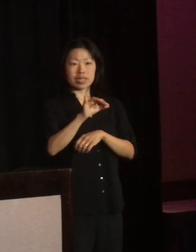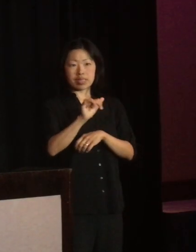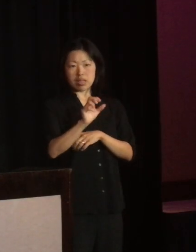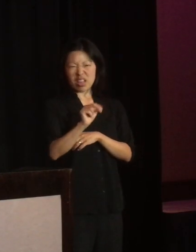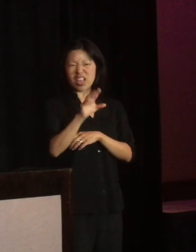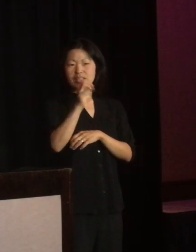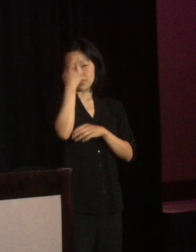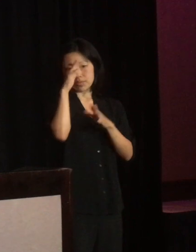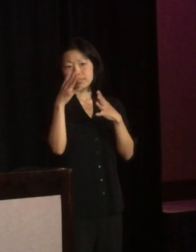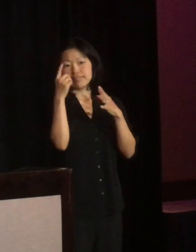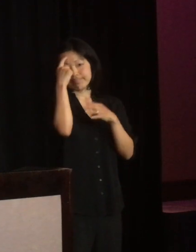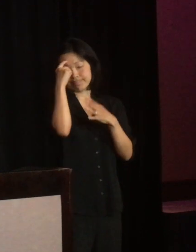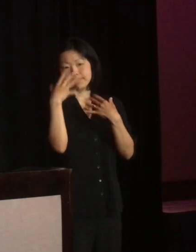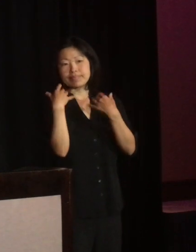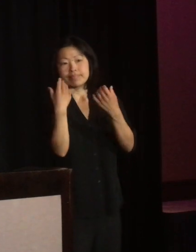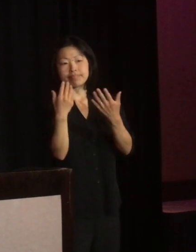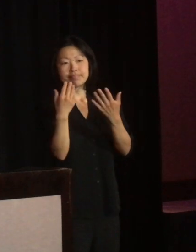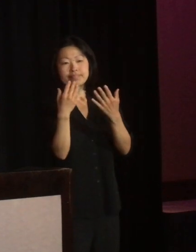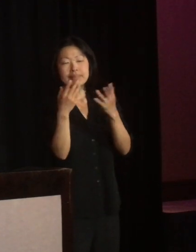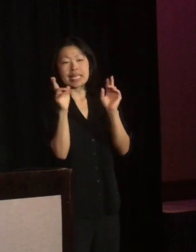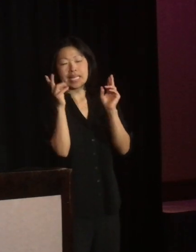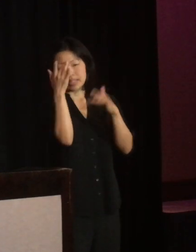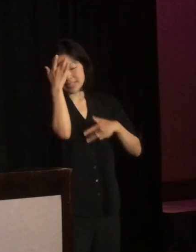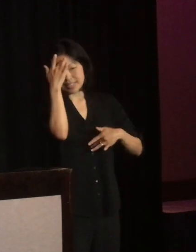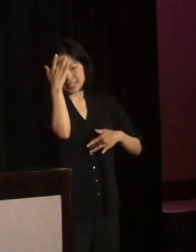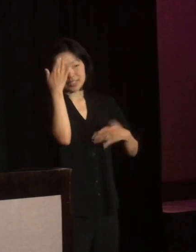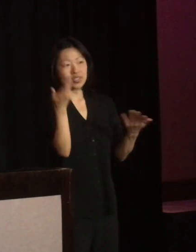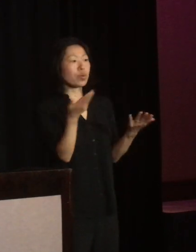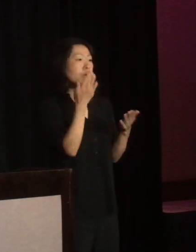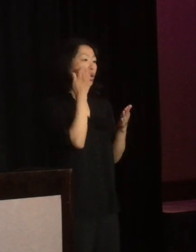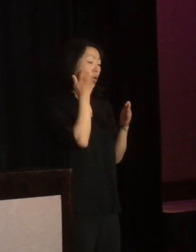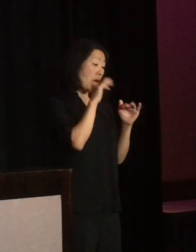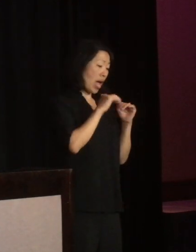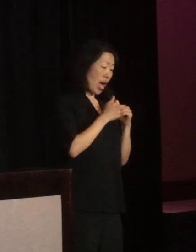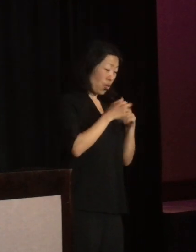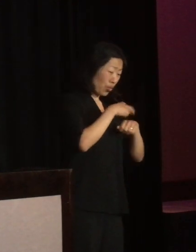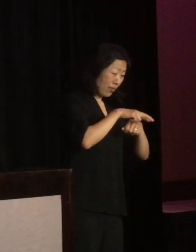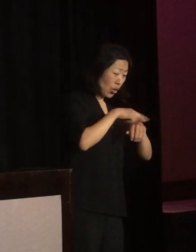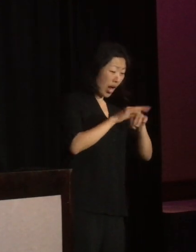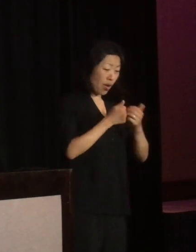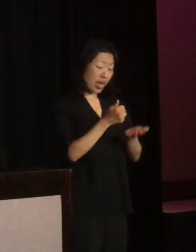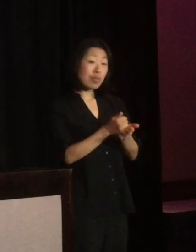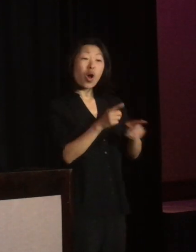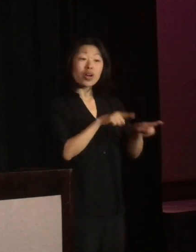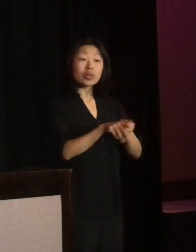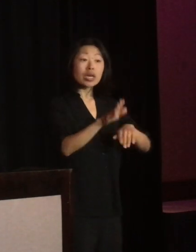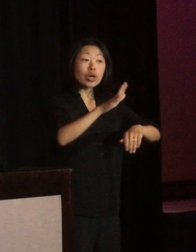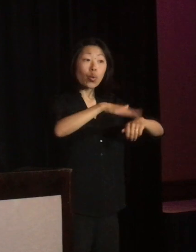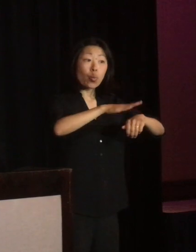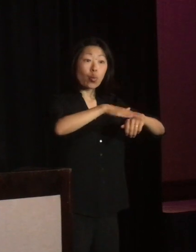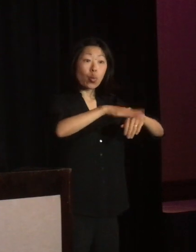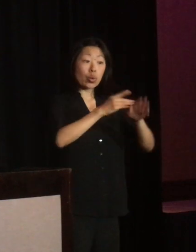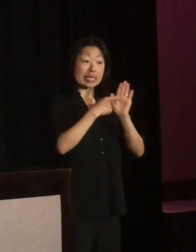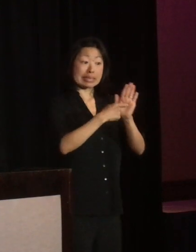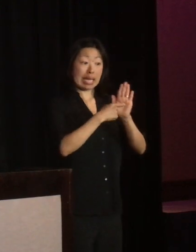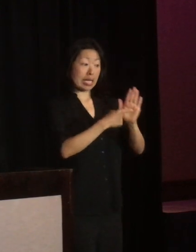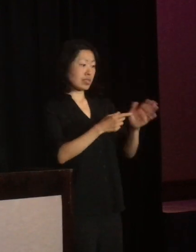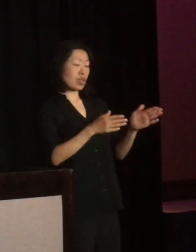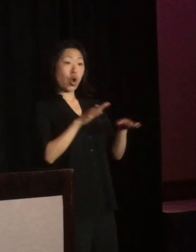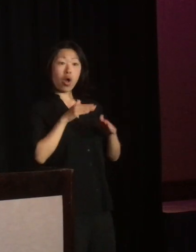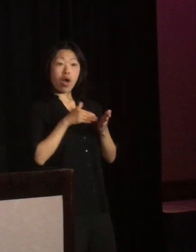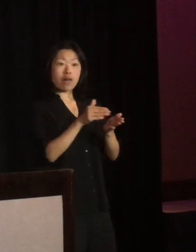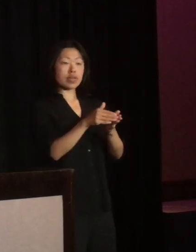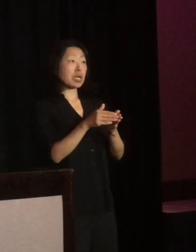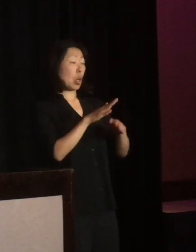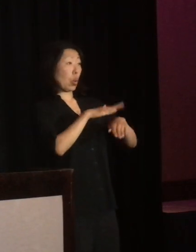set up just to know how to refer and how to help, how to know what the warning signs are, because that's oftentimes what we come up with is we don't know what those